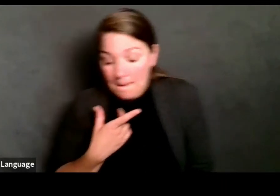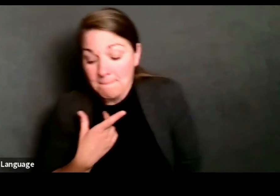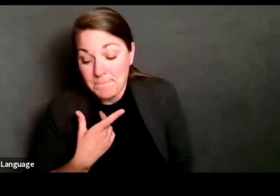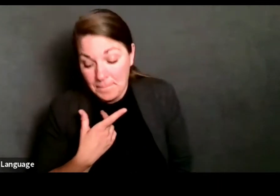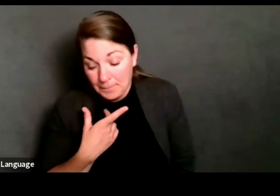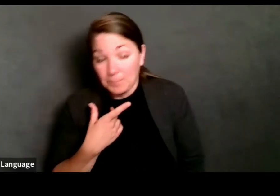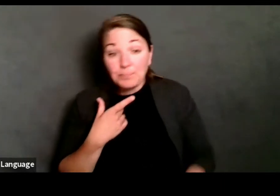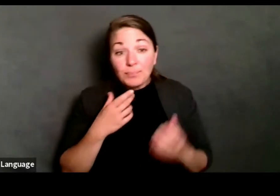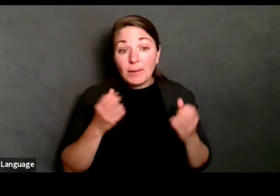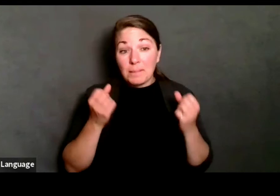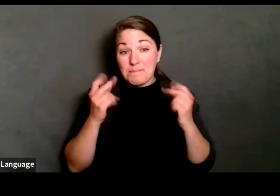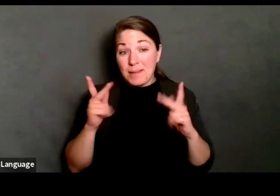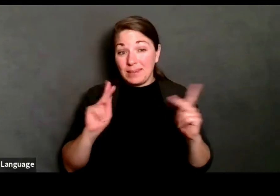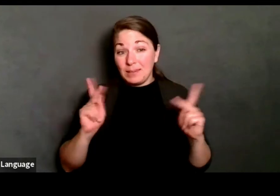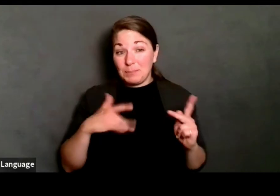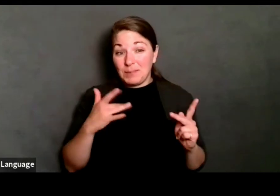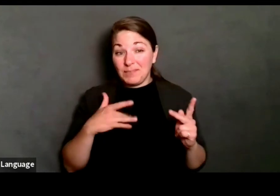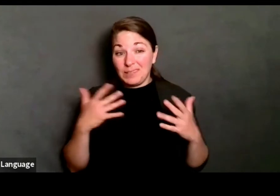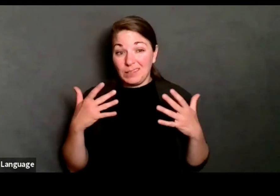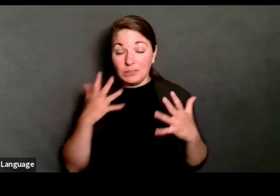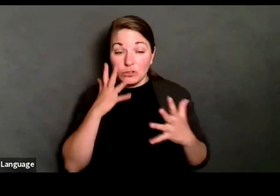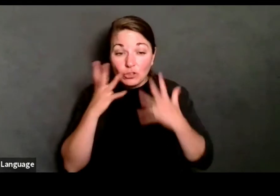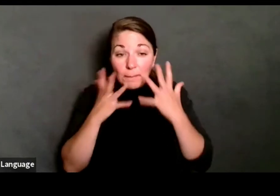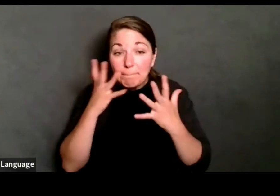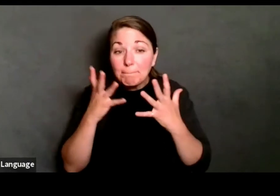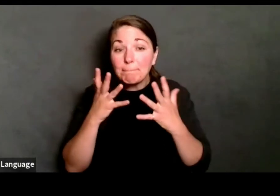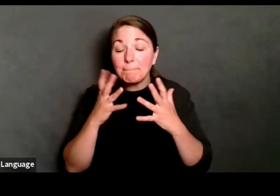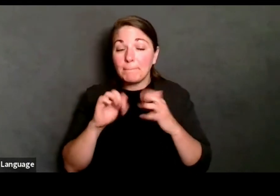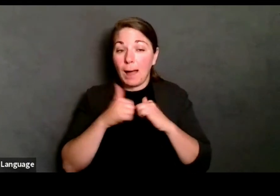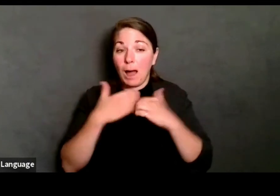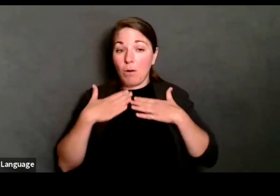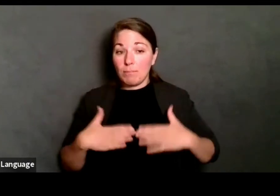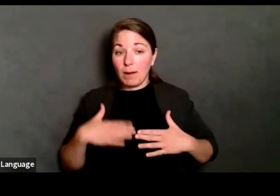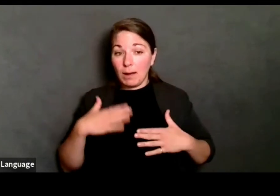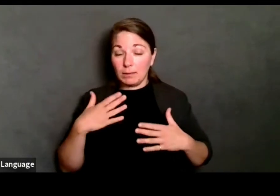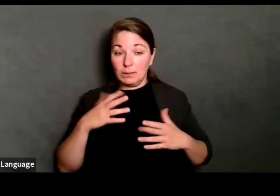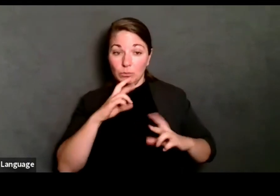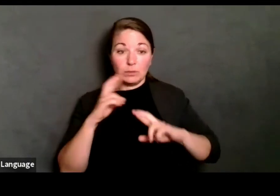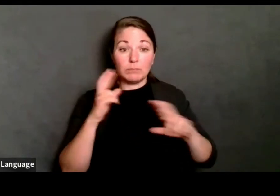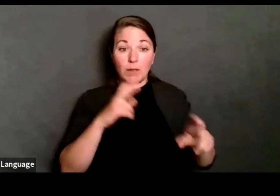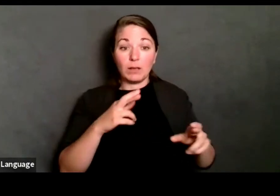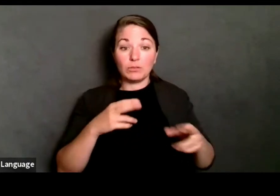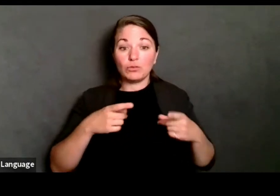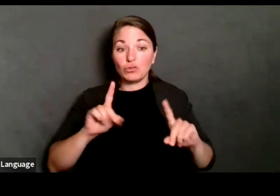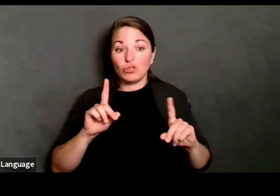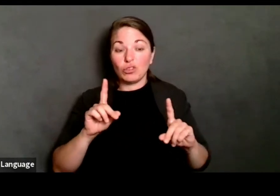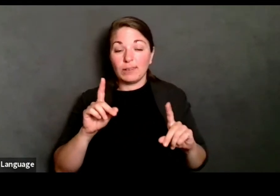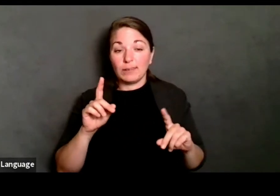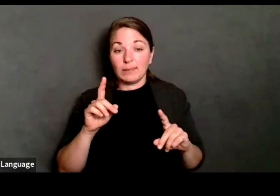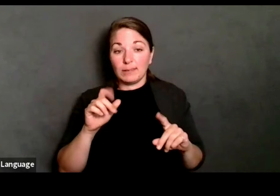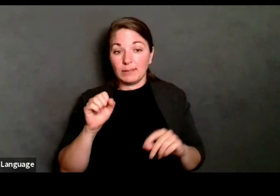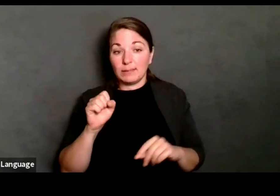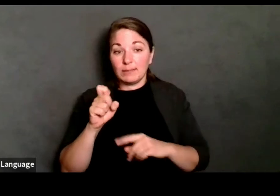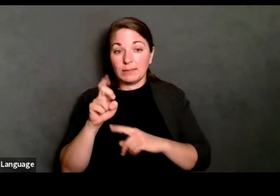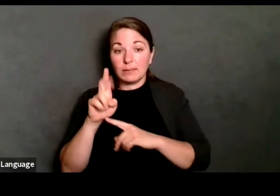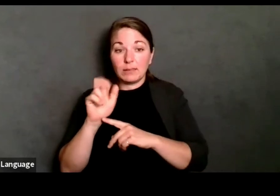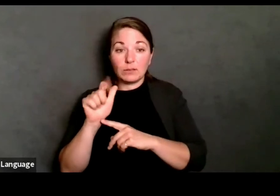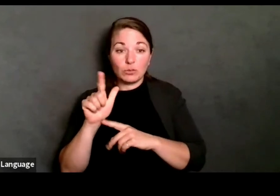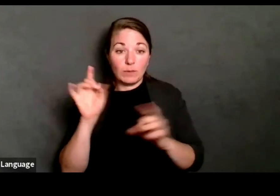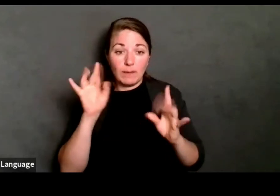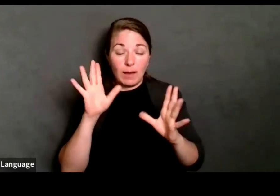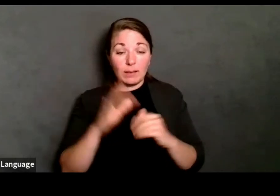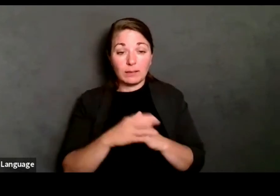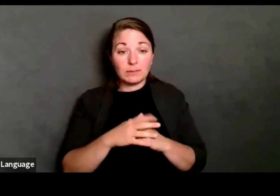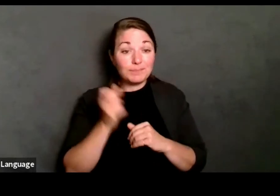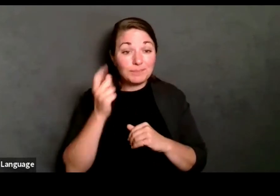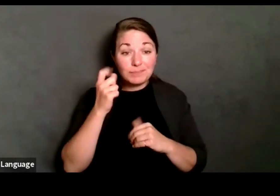feel shame about how their body responded during an experience of sexual violence. But the body often does